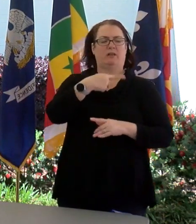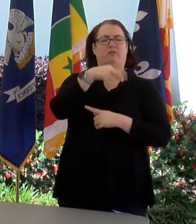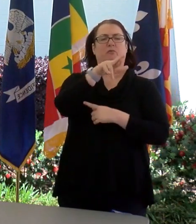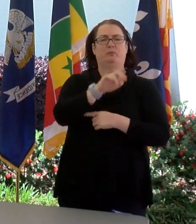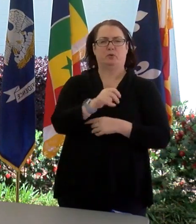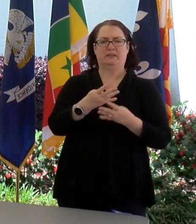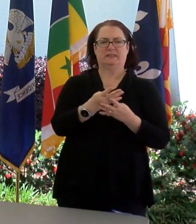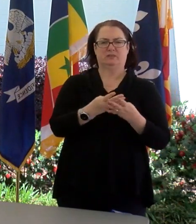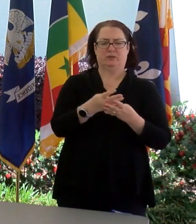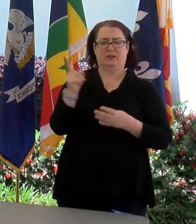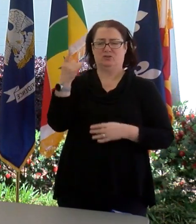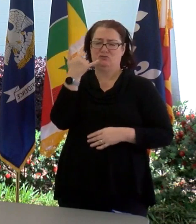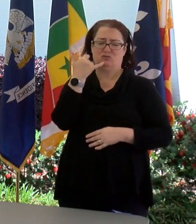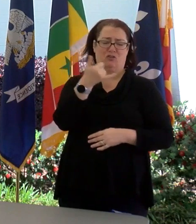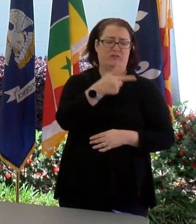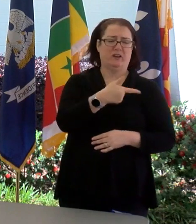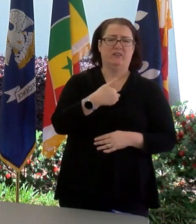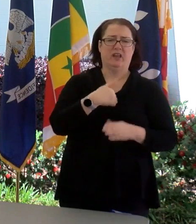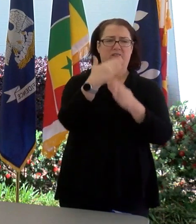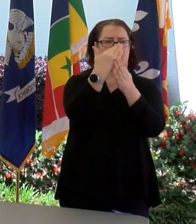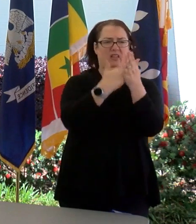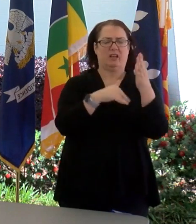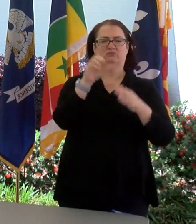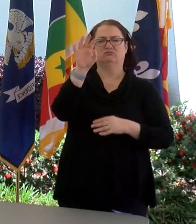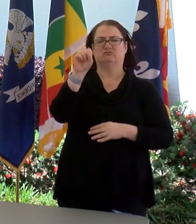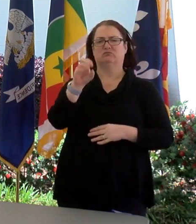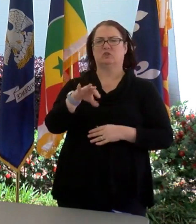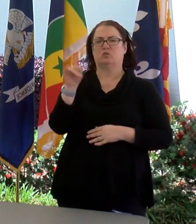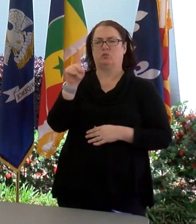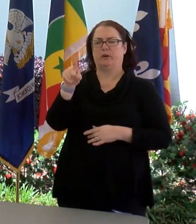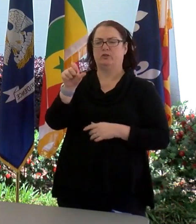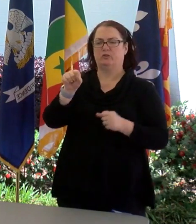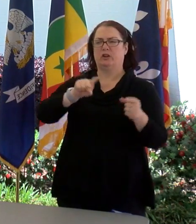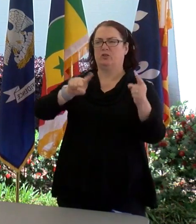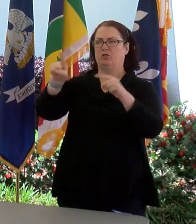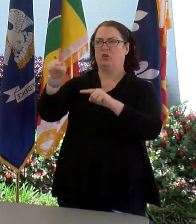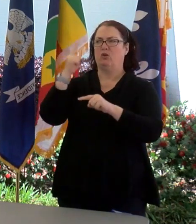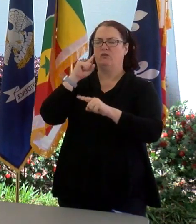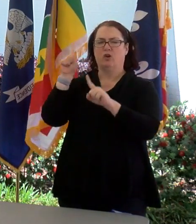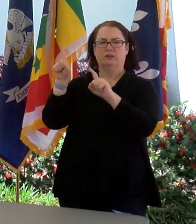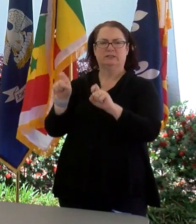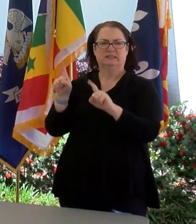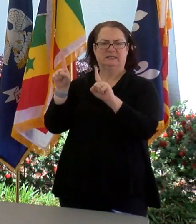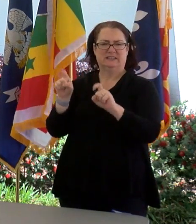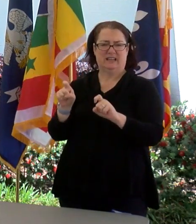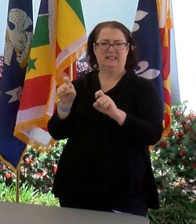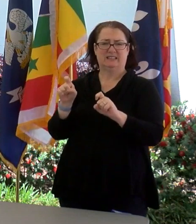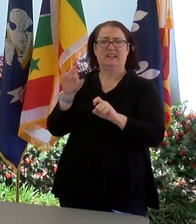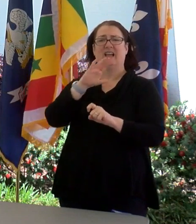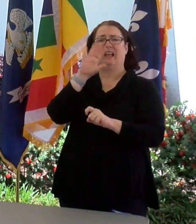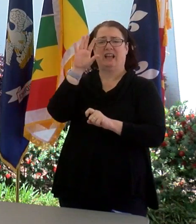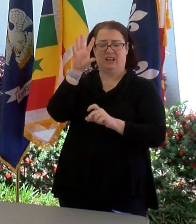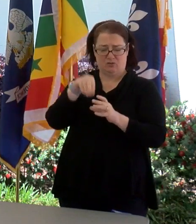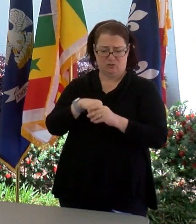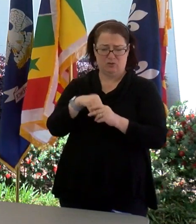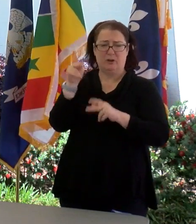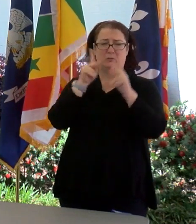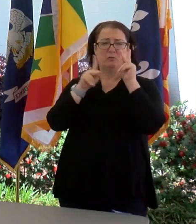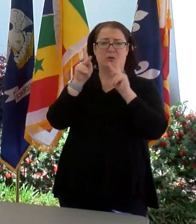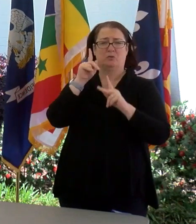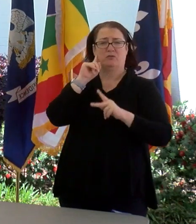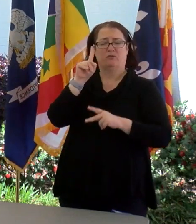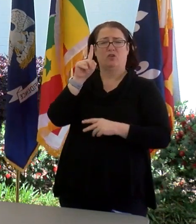list of places where testing is available, including testing sites that service our citizens on the north side. Our